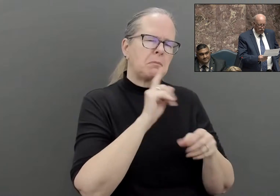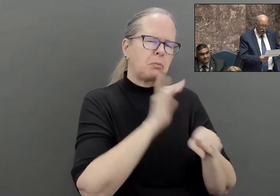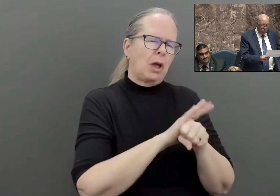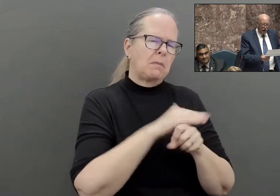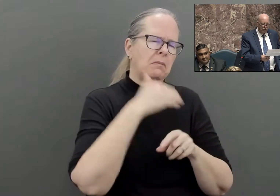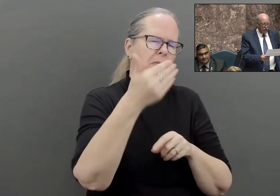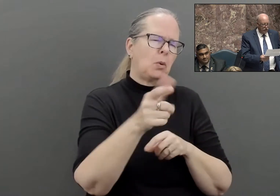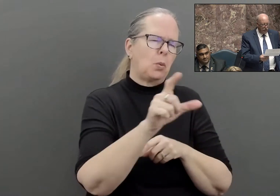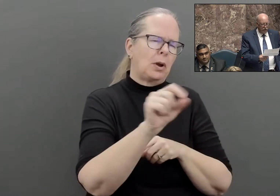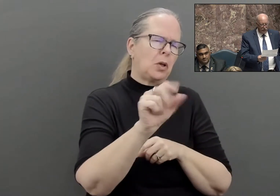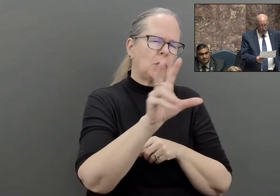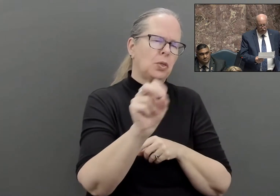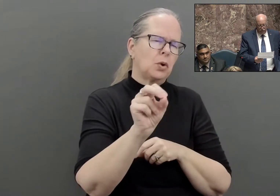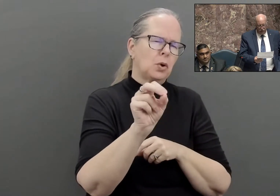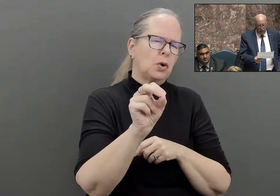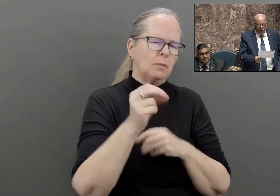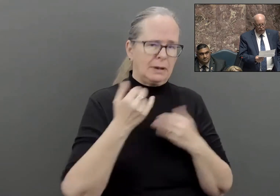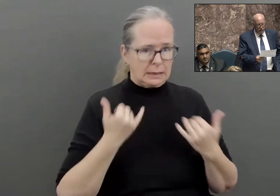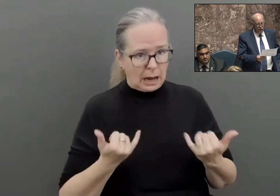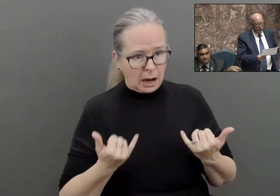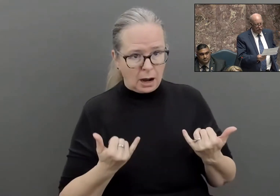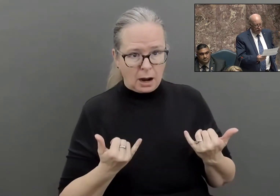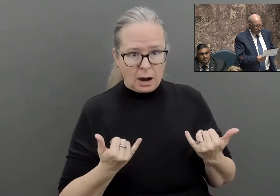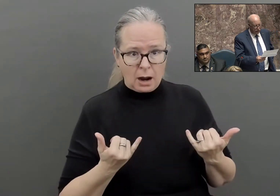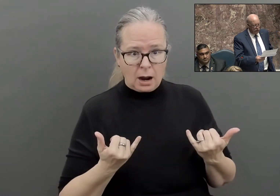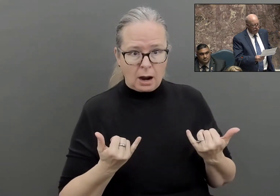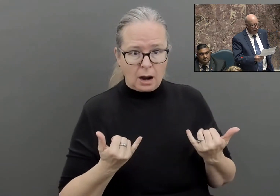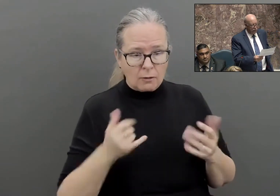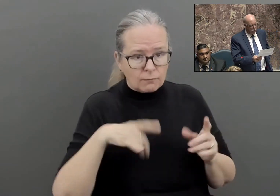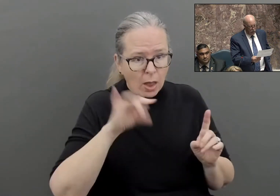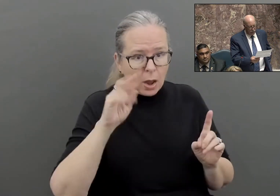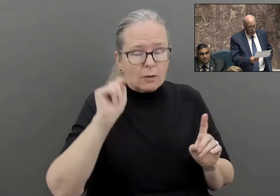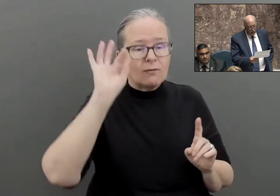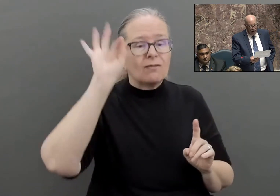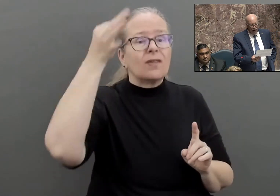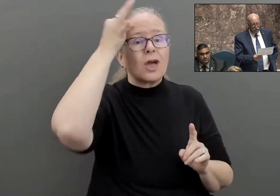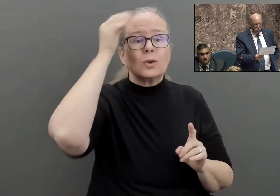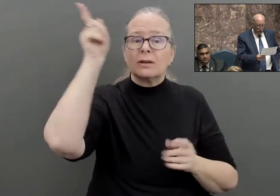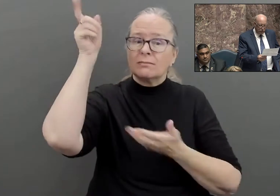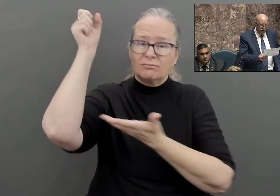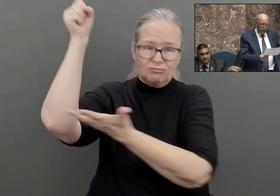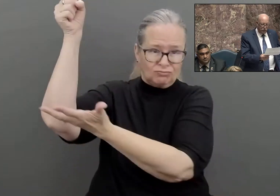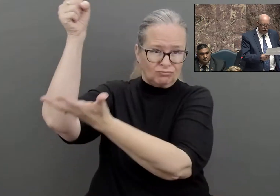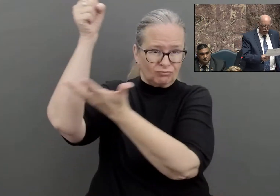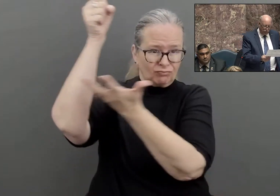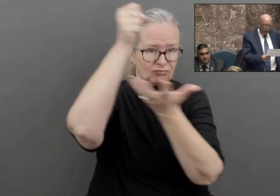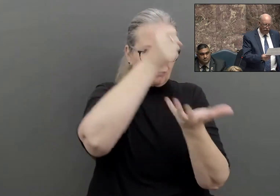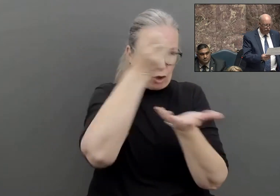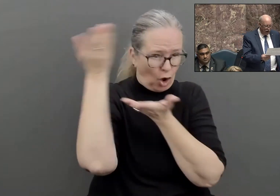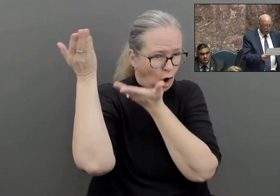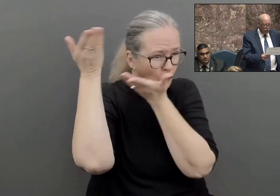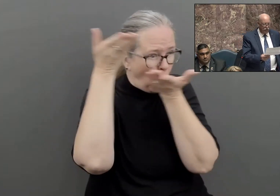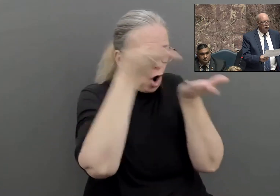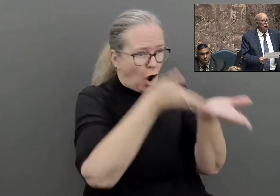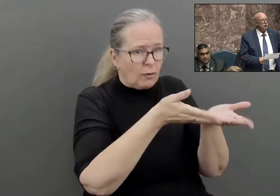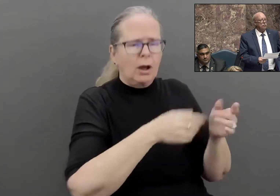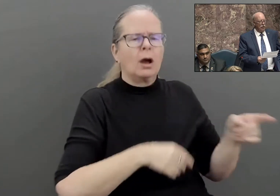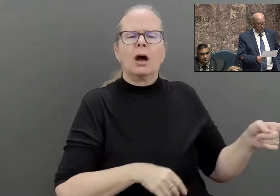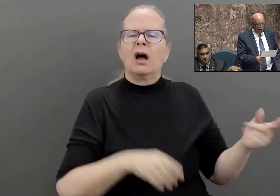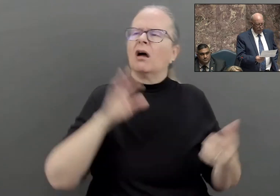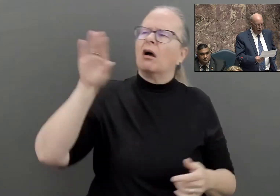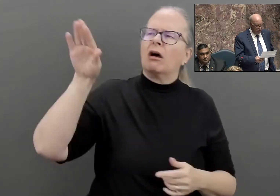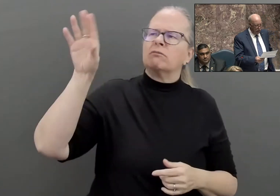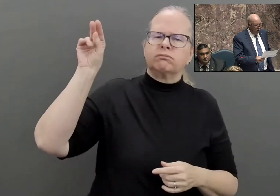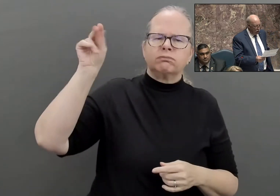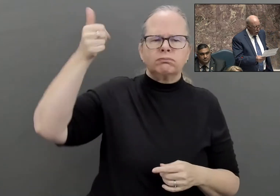that the contractor is still in testing phase, facing significant design problems and struggling to determine a viable construction